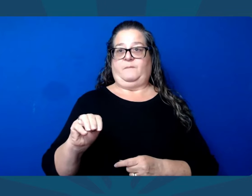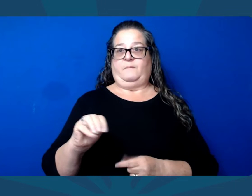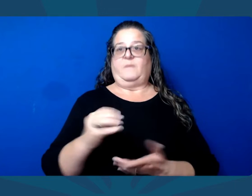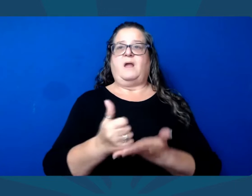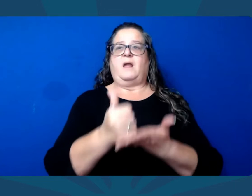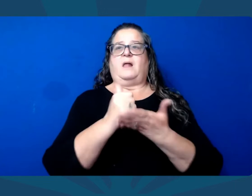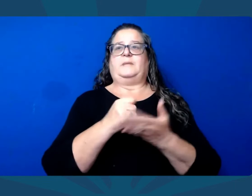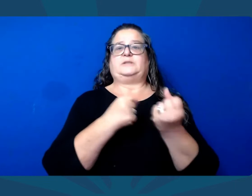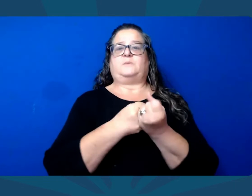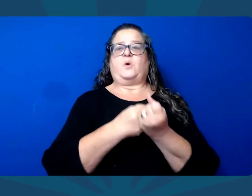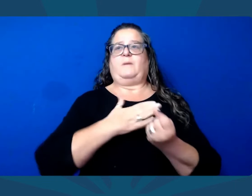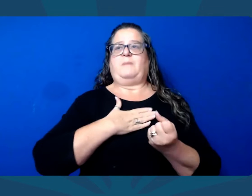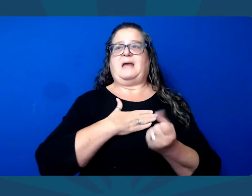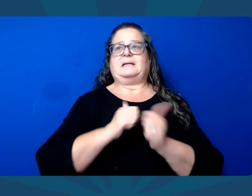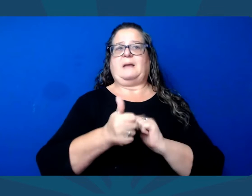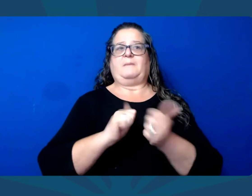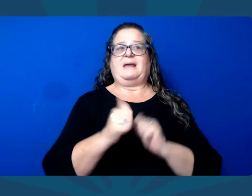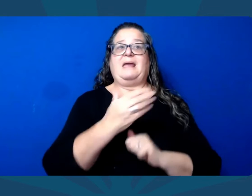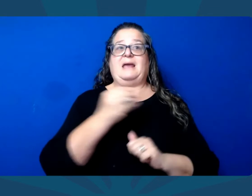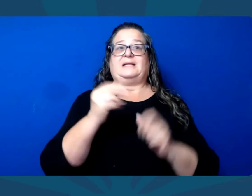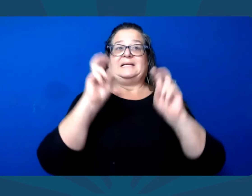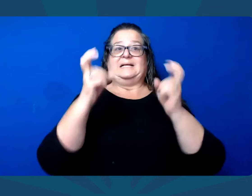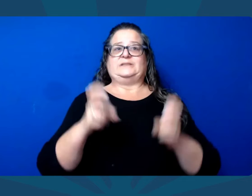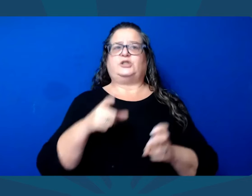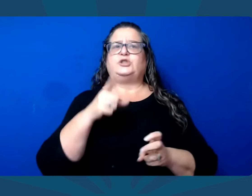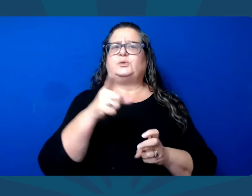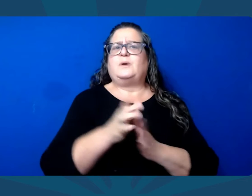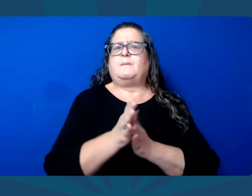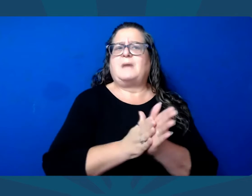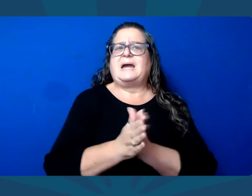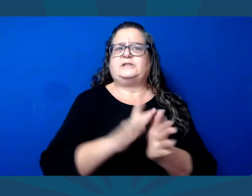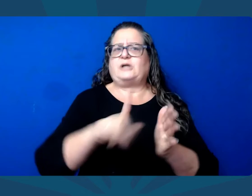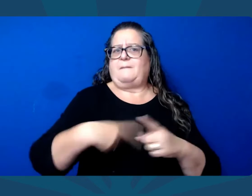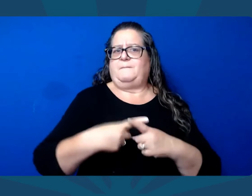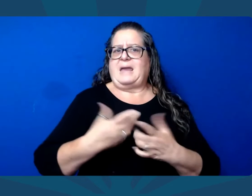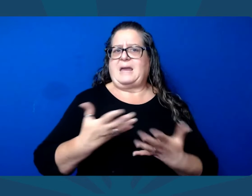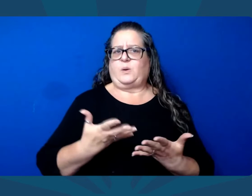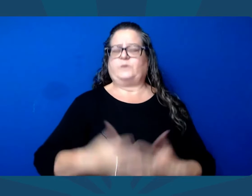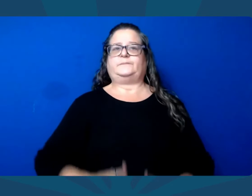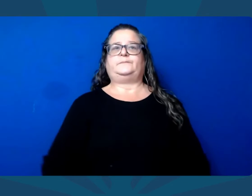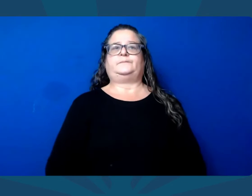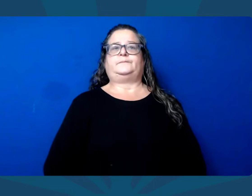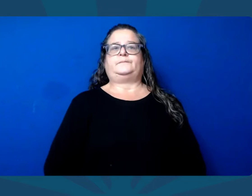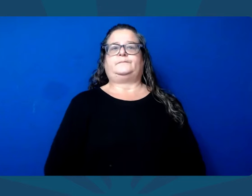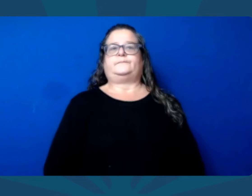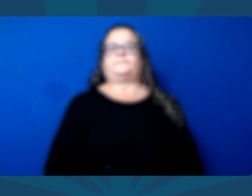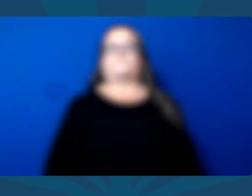www.ryan4az.com, to help support my campaign and the issues you are passionate